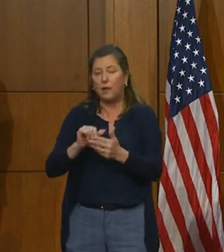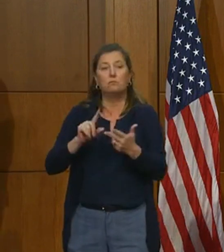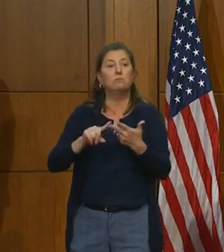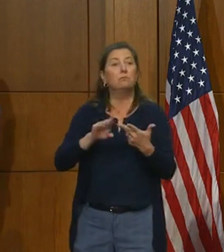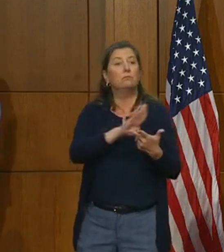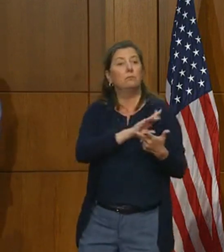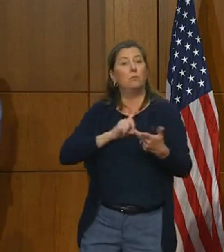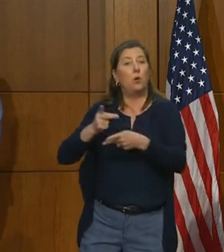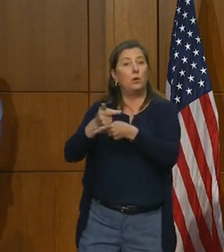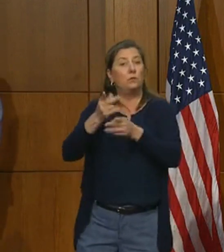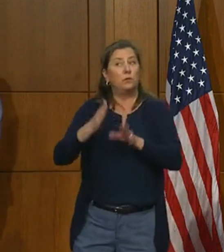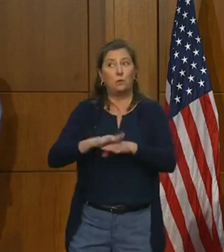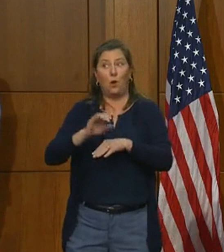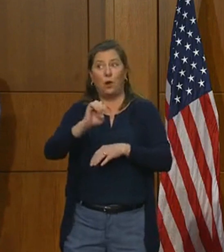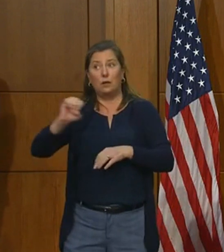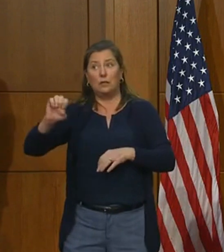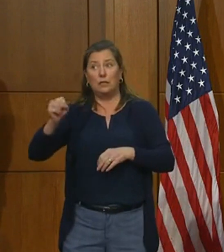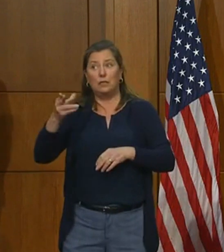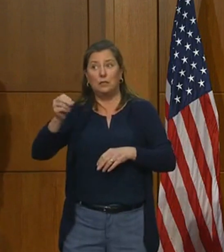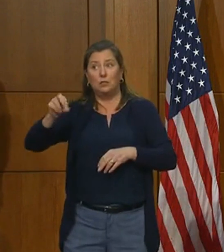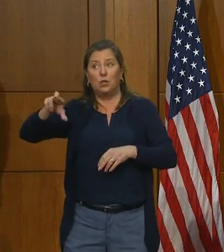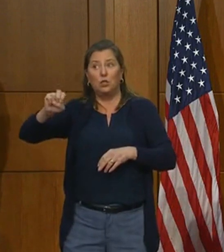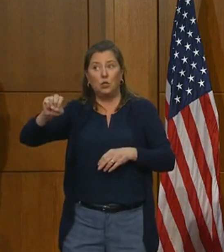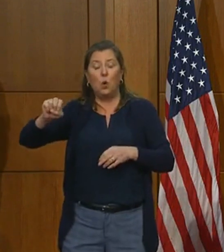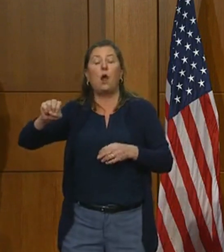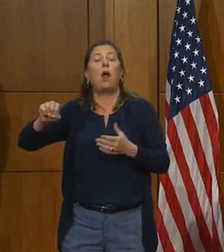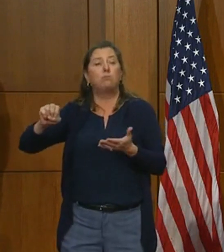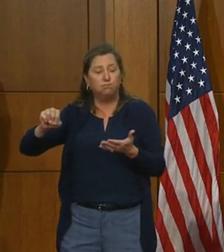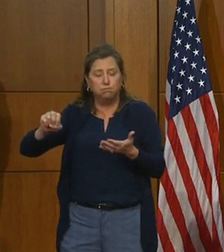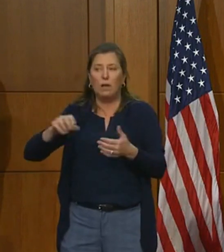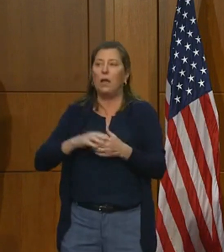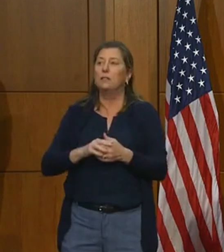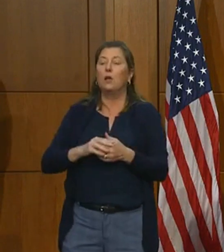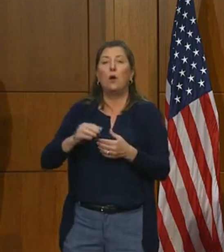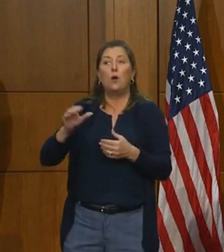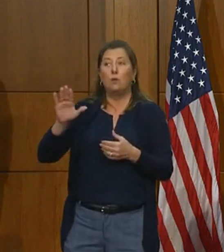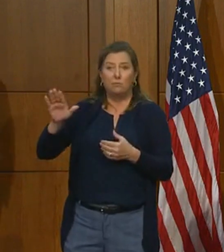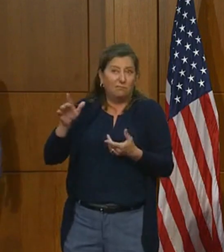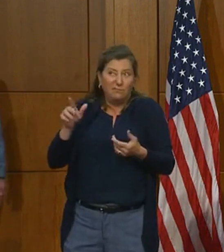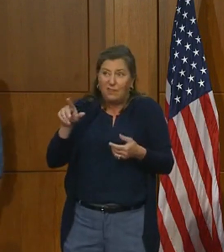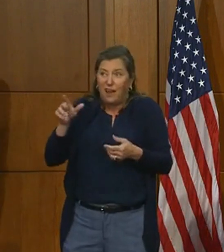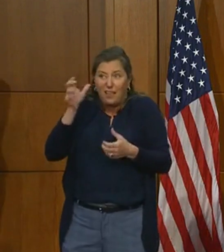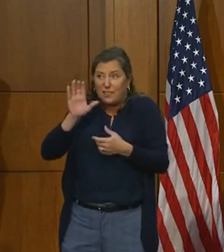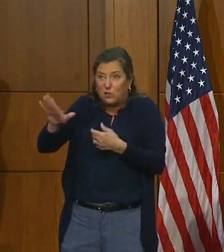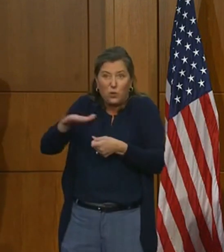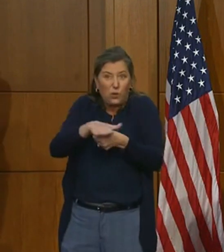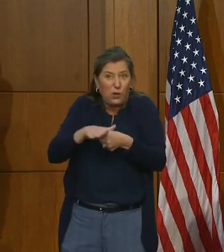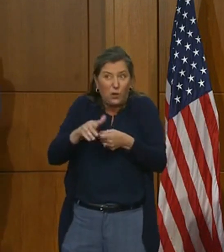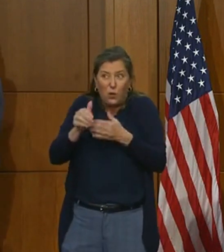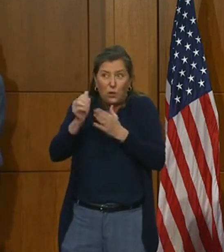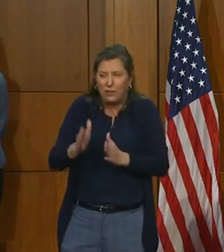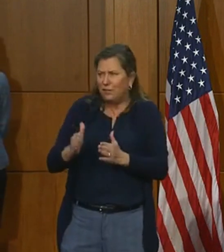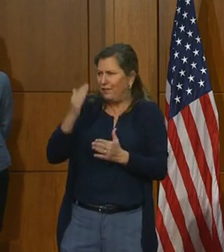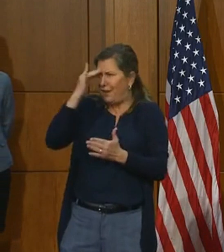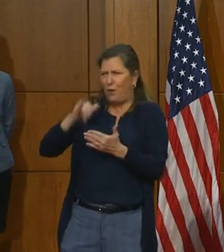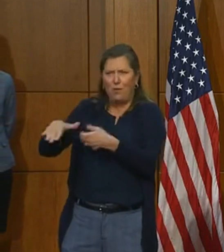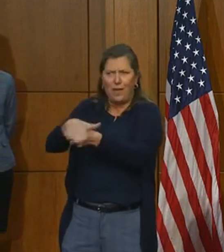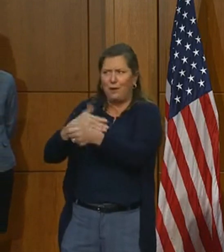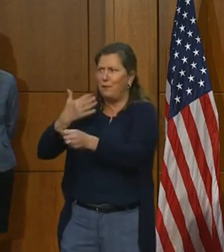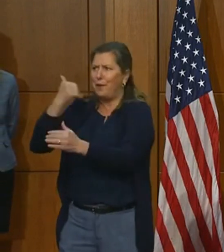Board of Supervisors on the Eastern Shore. So I listened. They're local leaders. They know that area better than